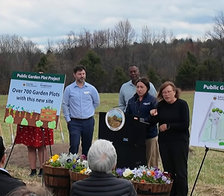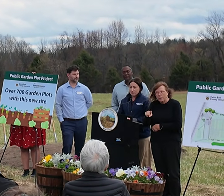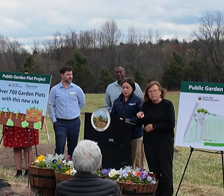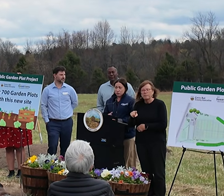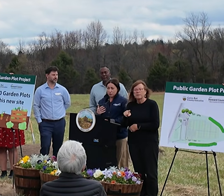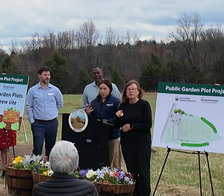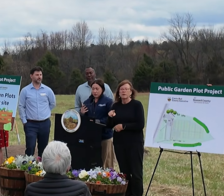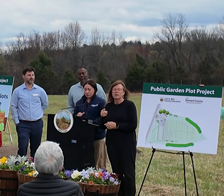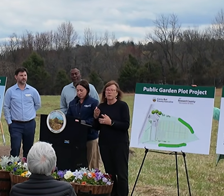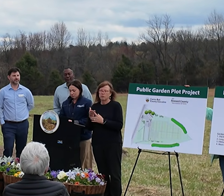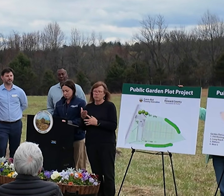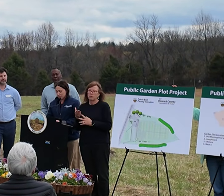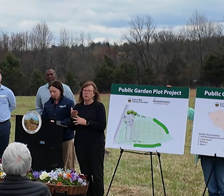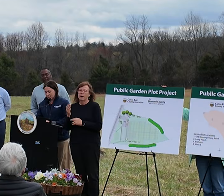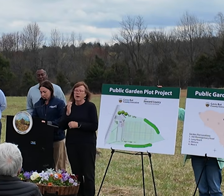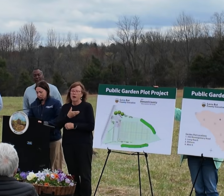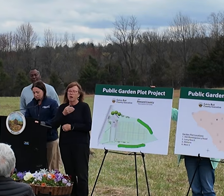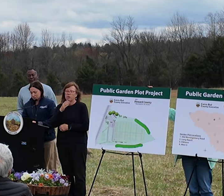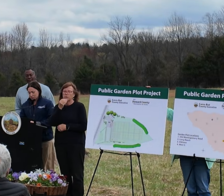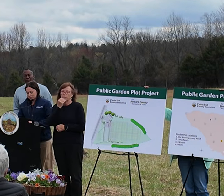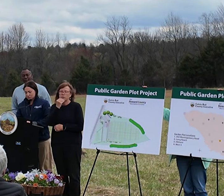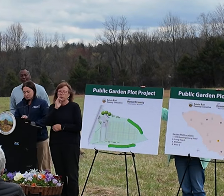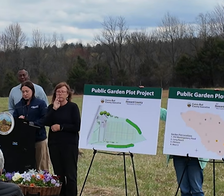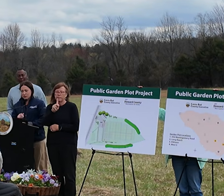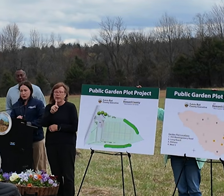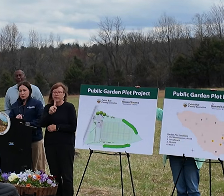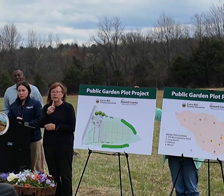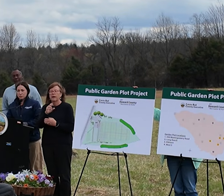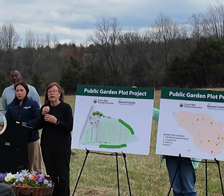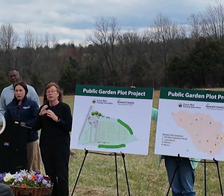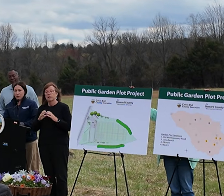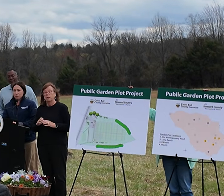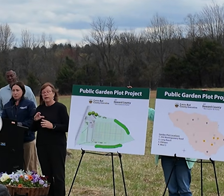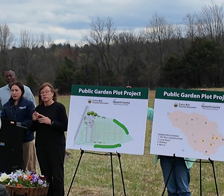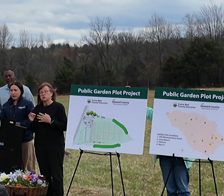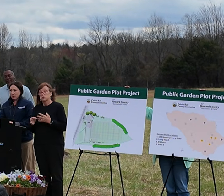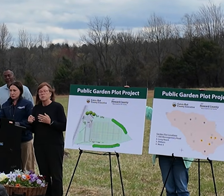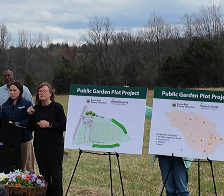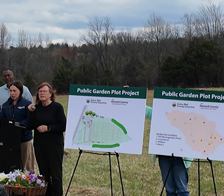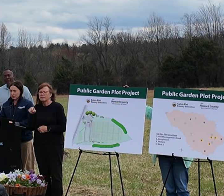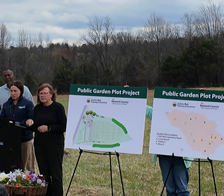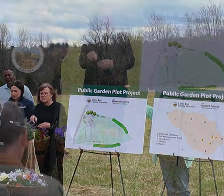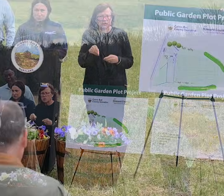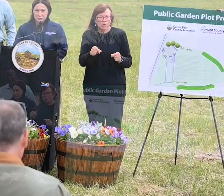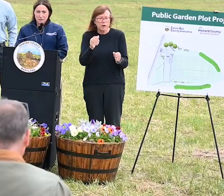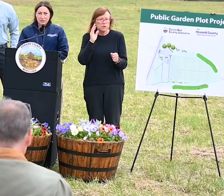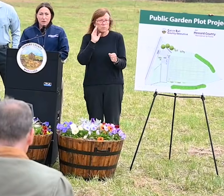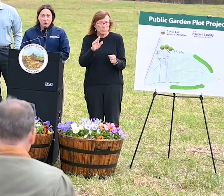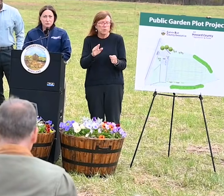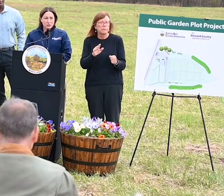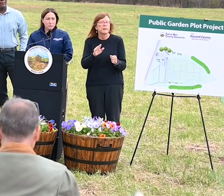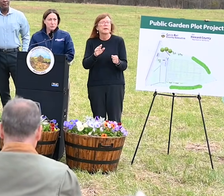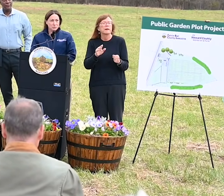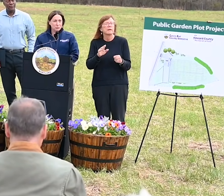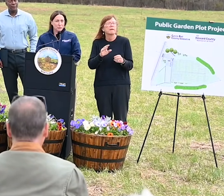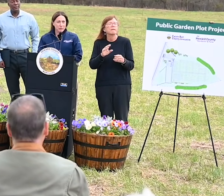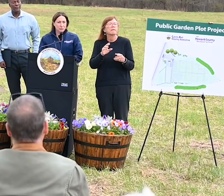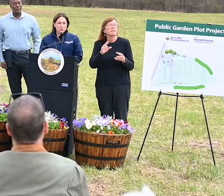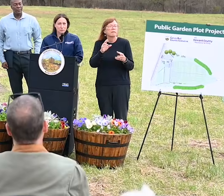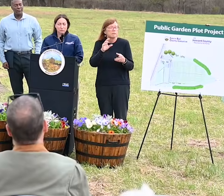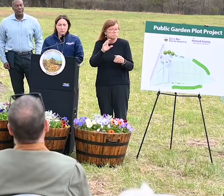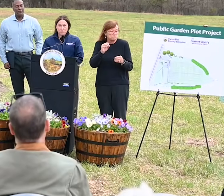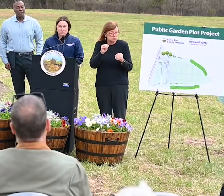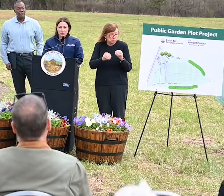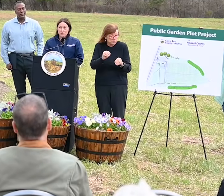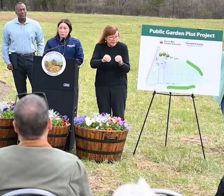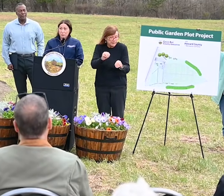and through our food bank and client choice. This garden will be powered by our shoppers. Our shoppers will be able